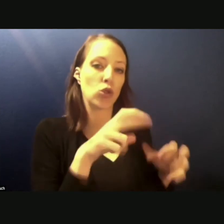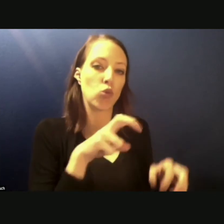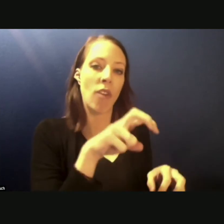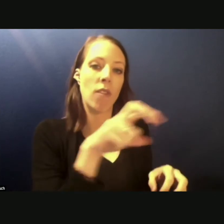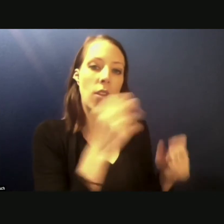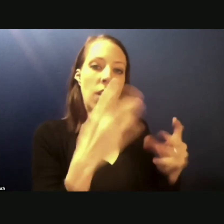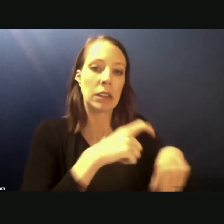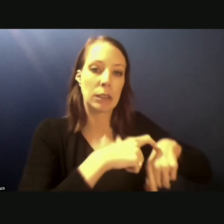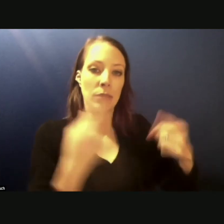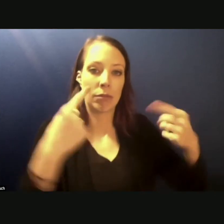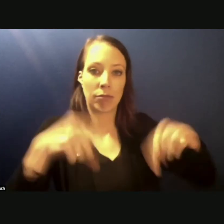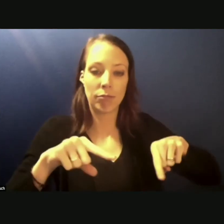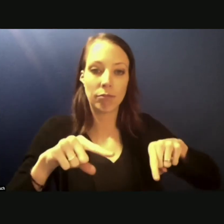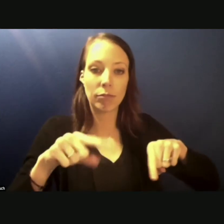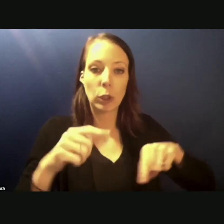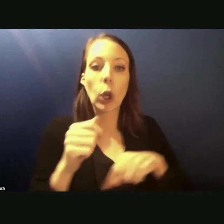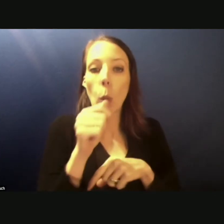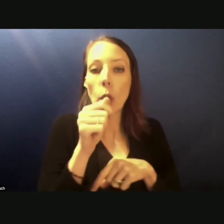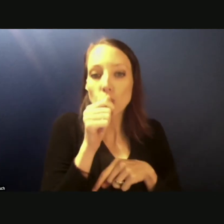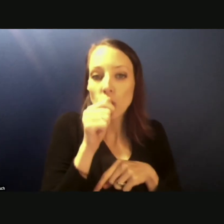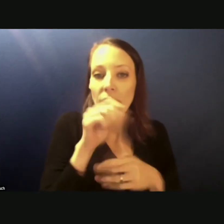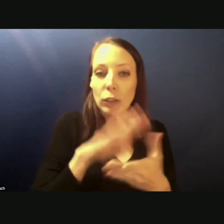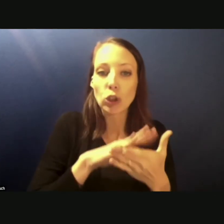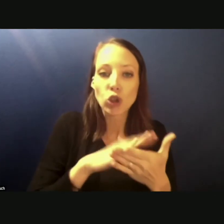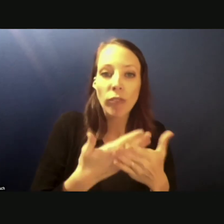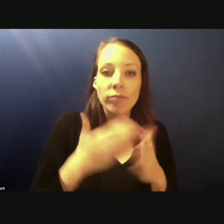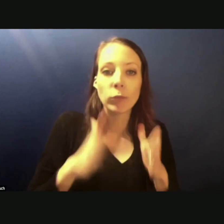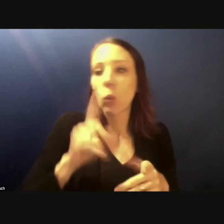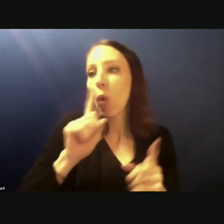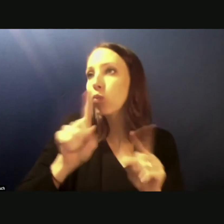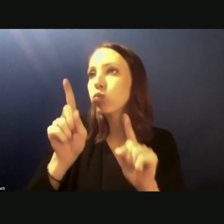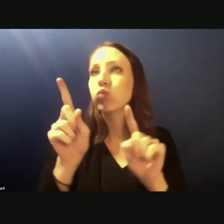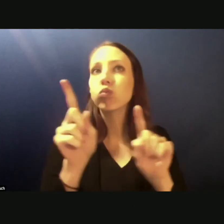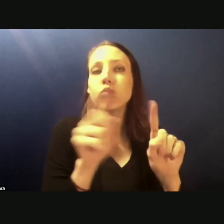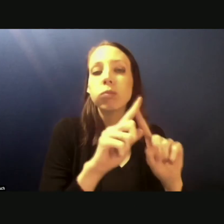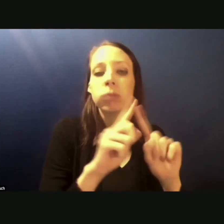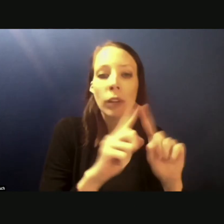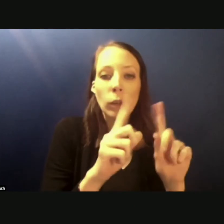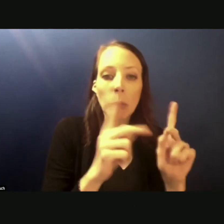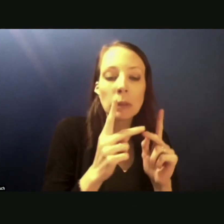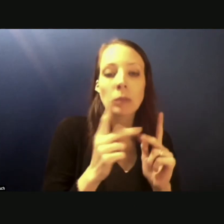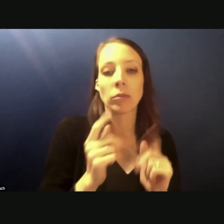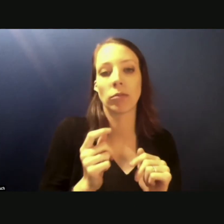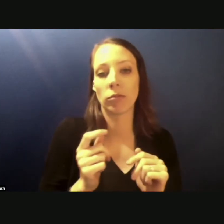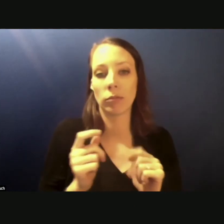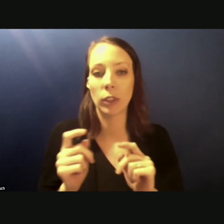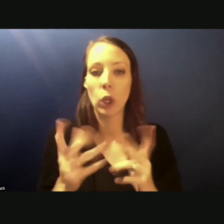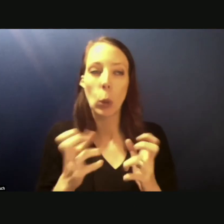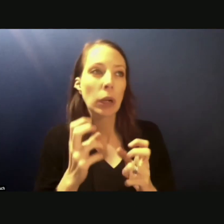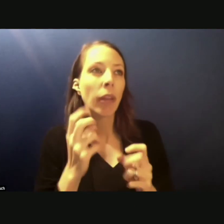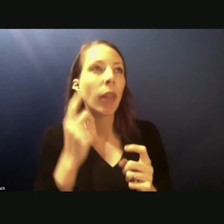of times as chefs and we private chefs, you go cook for different people. And so you still want to think about what people like in